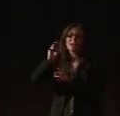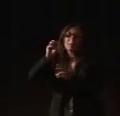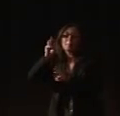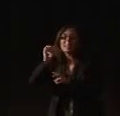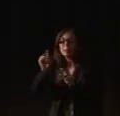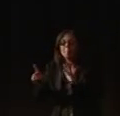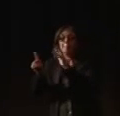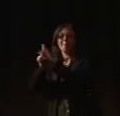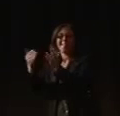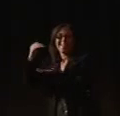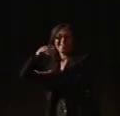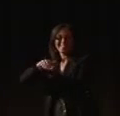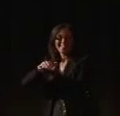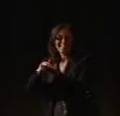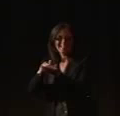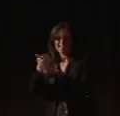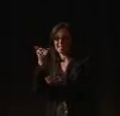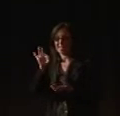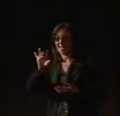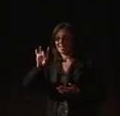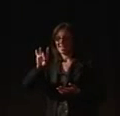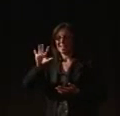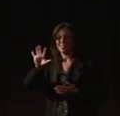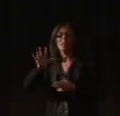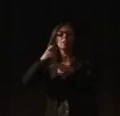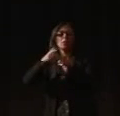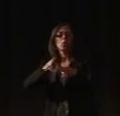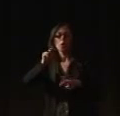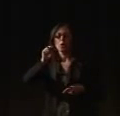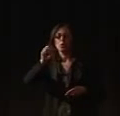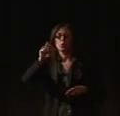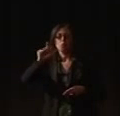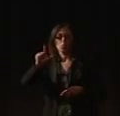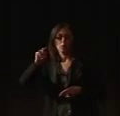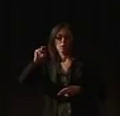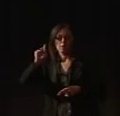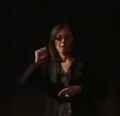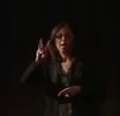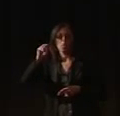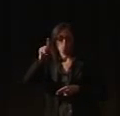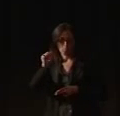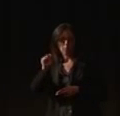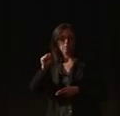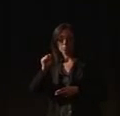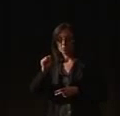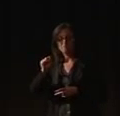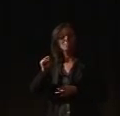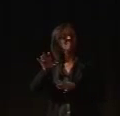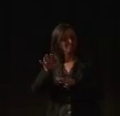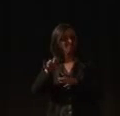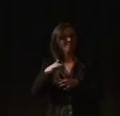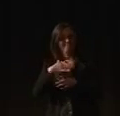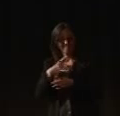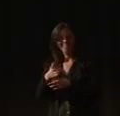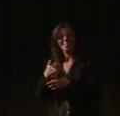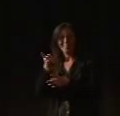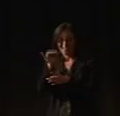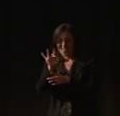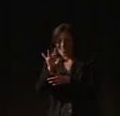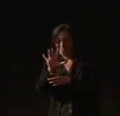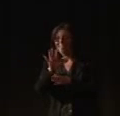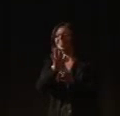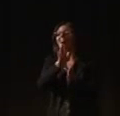under the name of neural networks. And now it's recurring again 25 years later under the name of